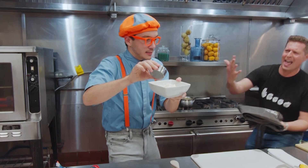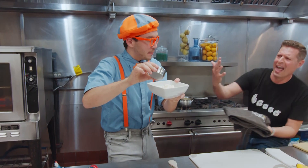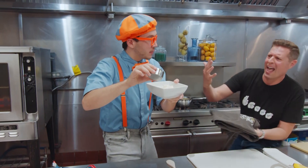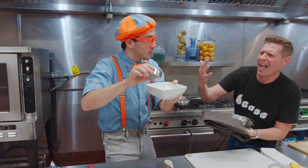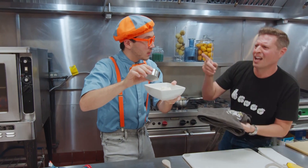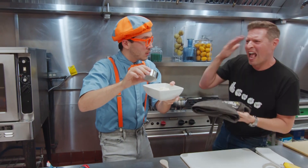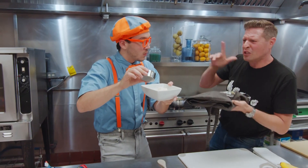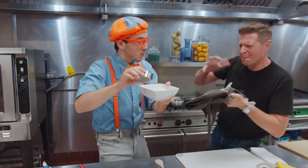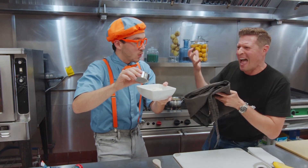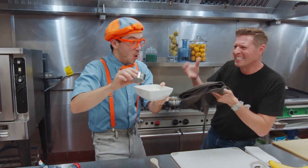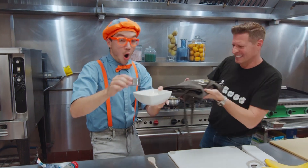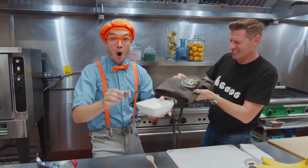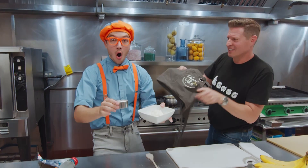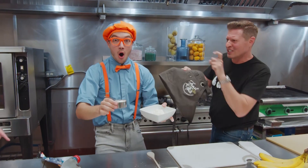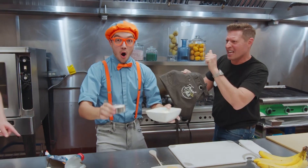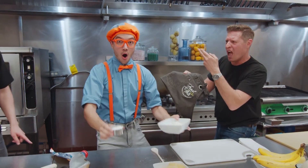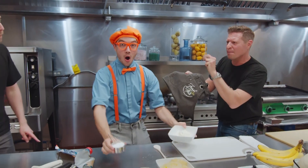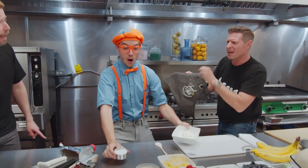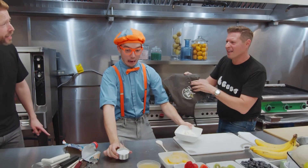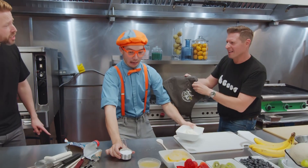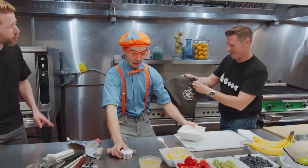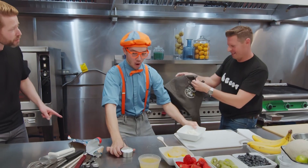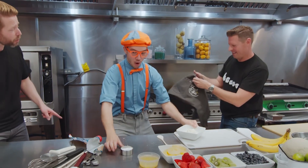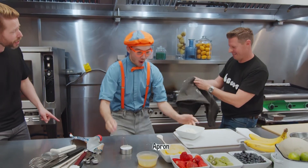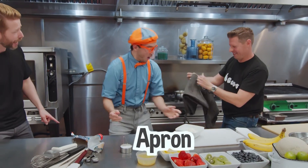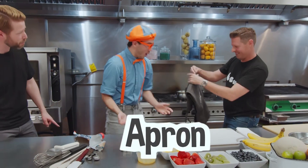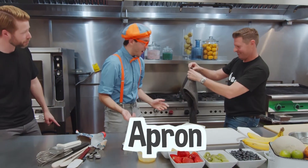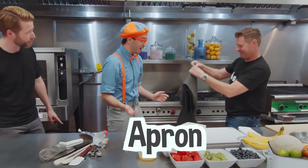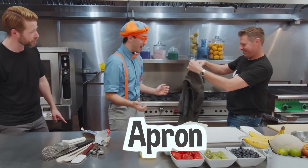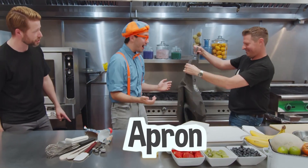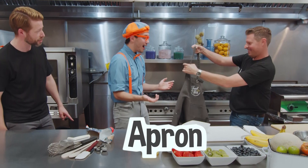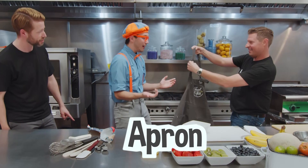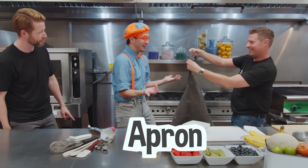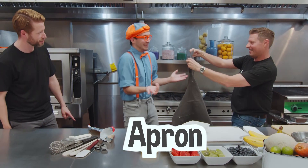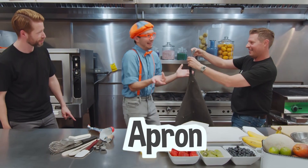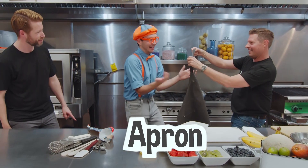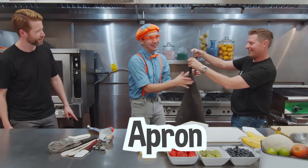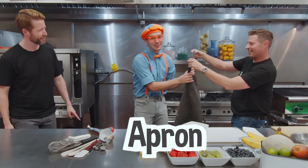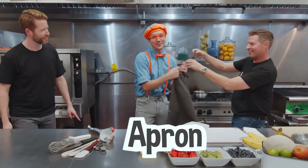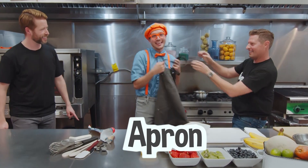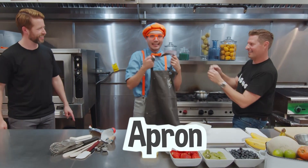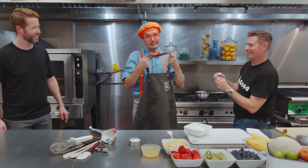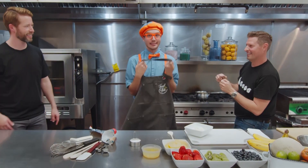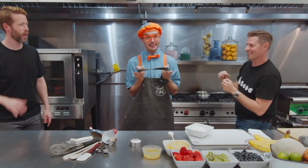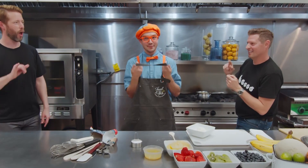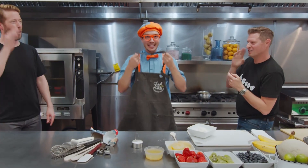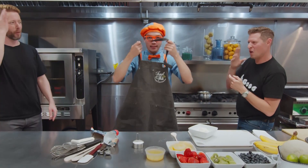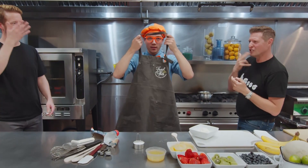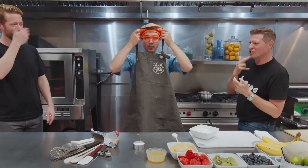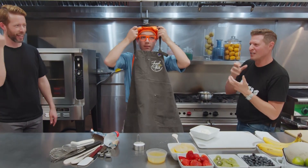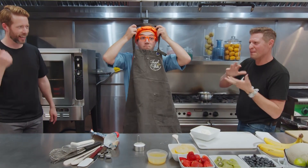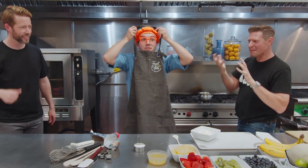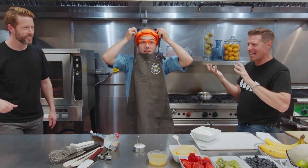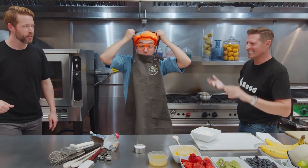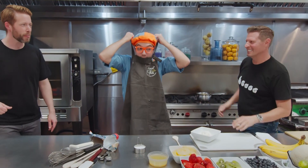going to put it on top. Oh wait! You're going to make a mess! You have to put on an apron first! Oh! I almost forgot! Silly me!